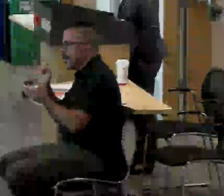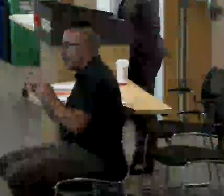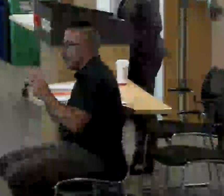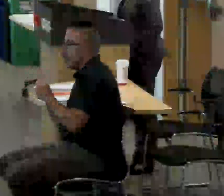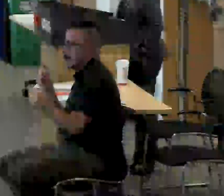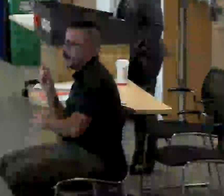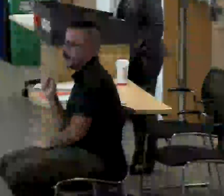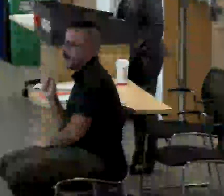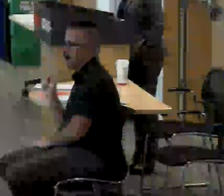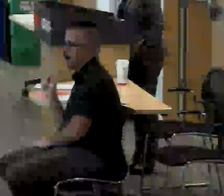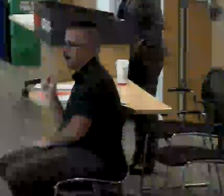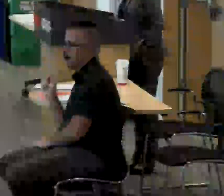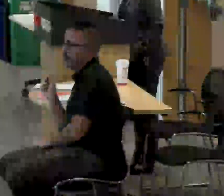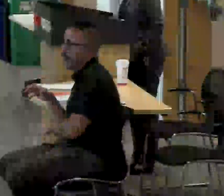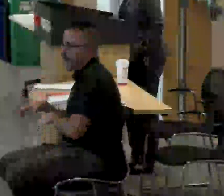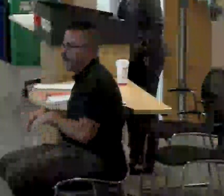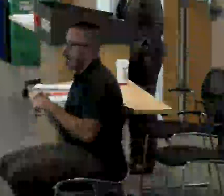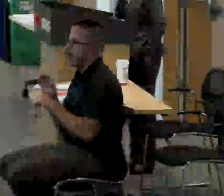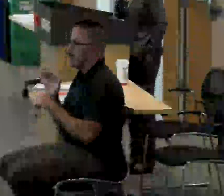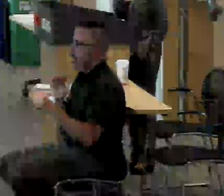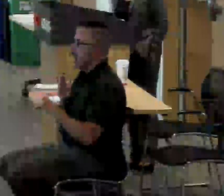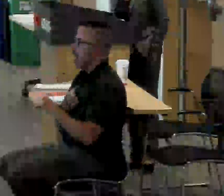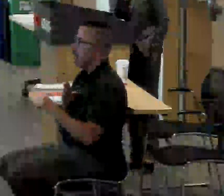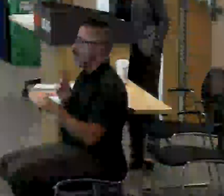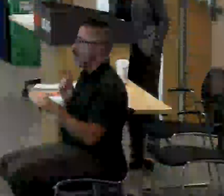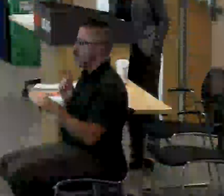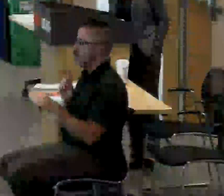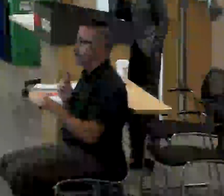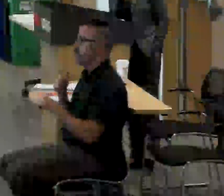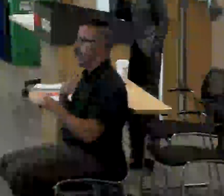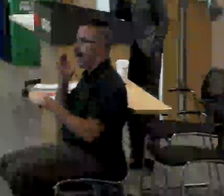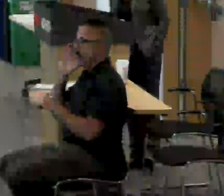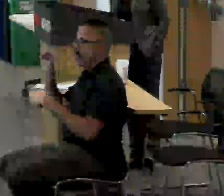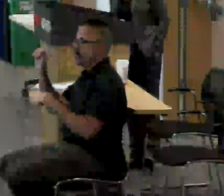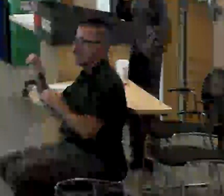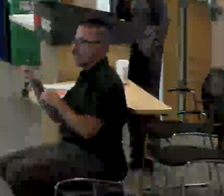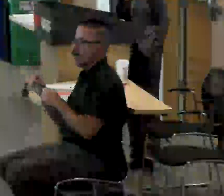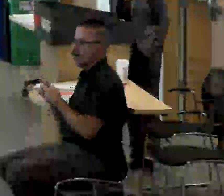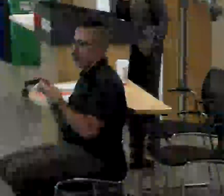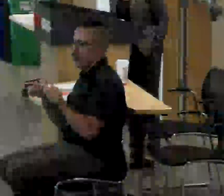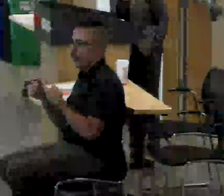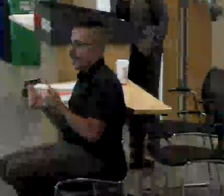board, but I'll read them to you if you don't mind. And these